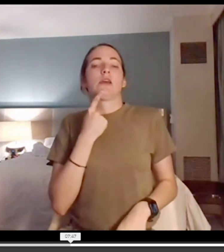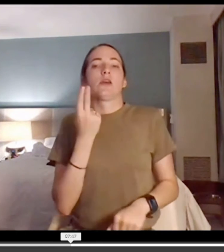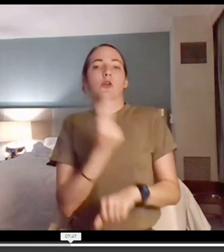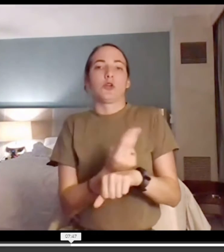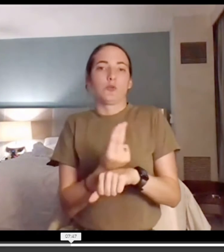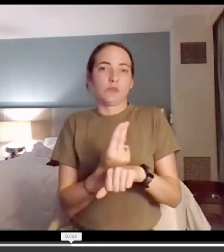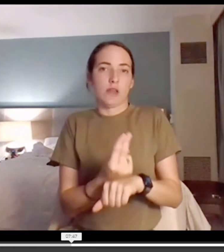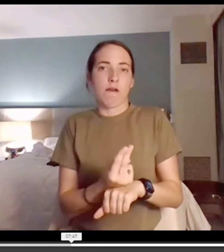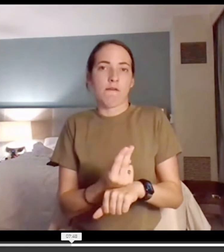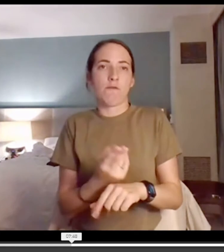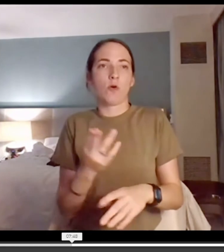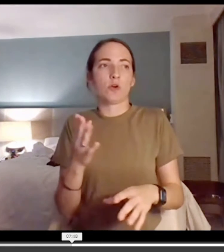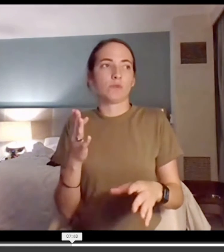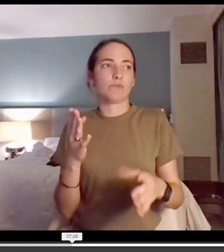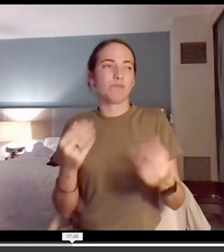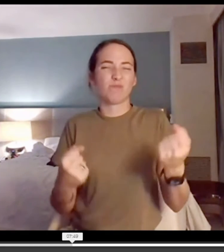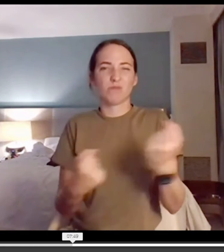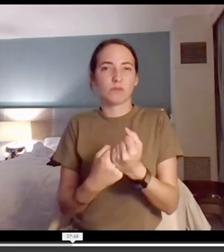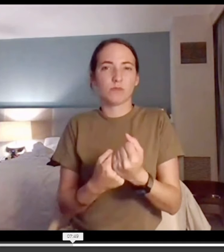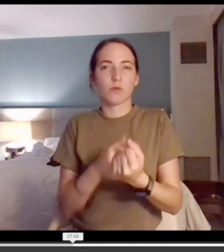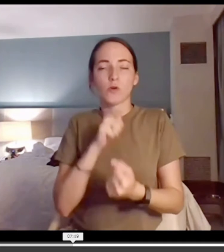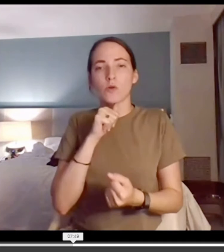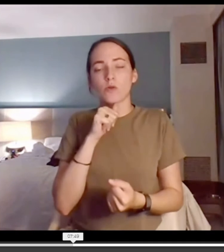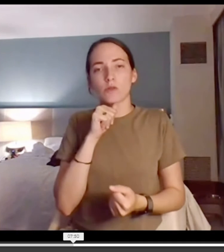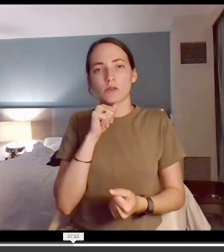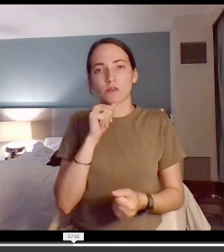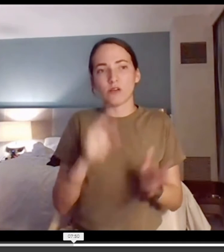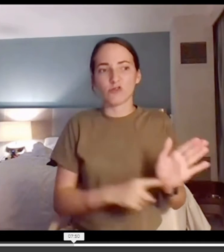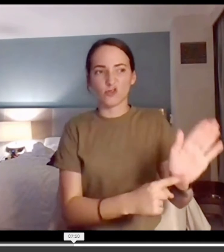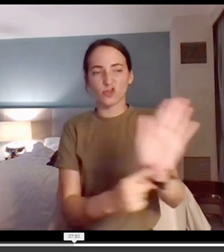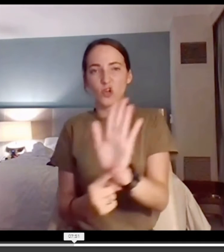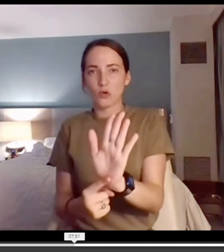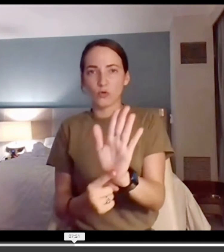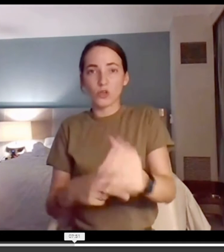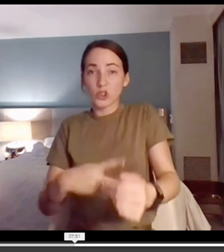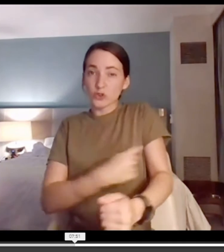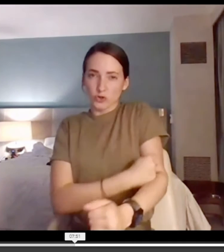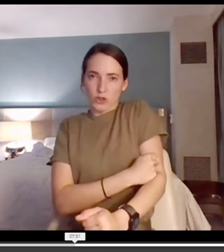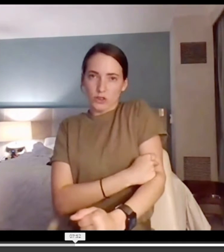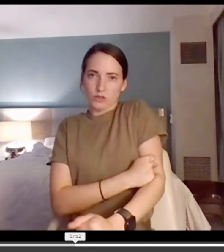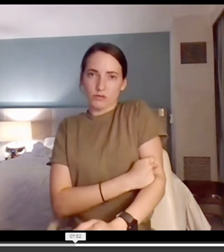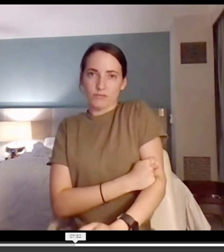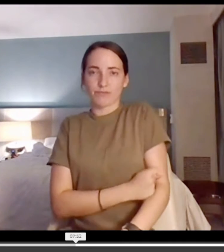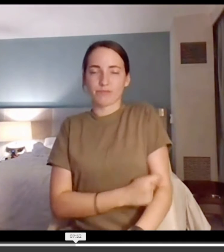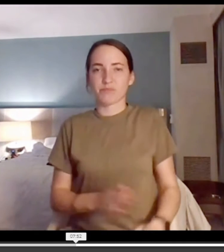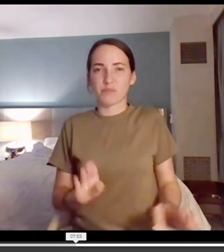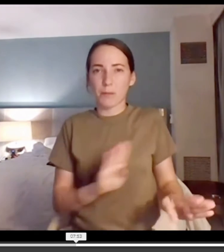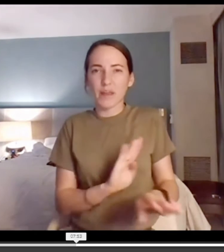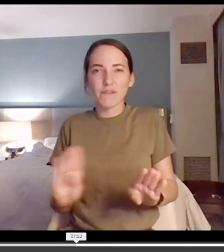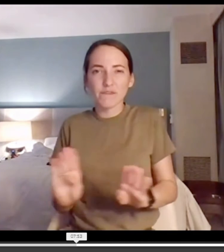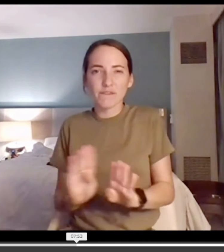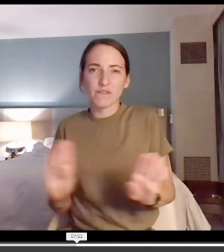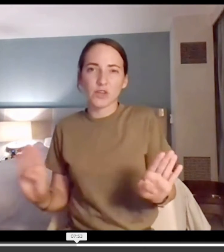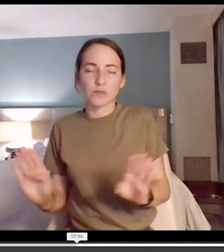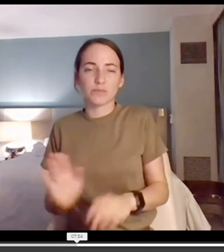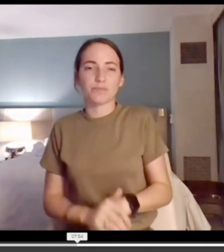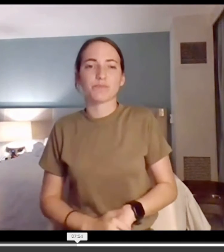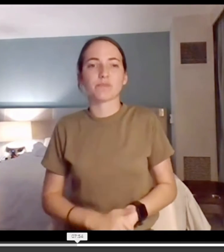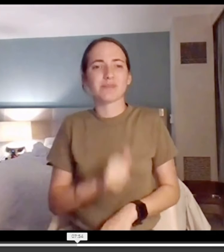claim. So don't have any evidence of drug-seeking behavior, and in fact, you want to tell your doctor, I don't want to be on these narcotic